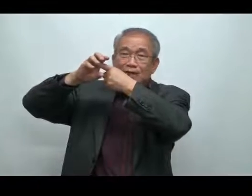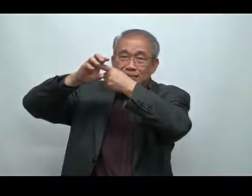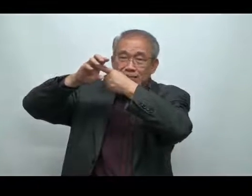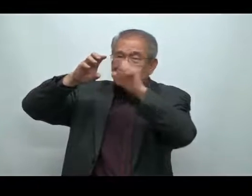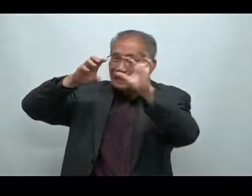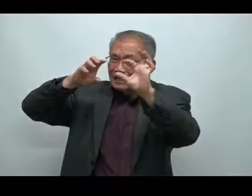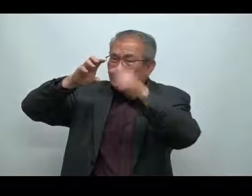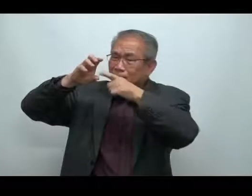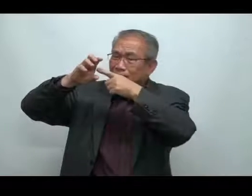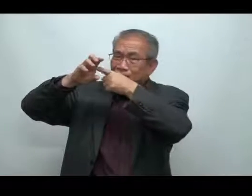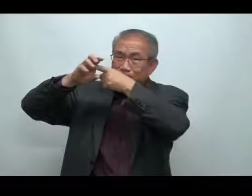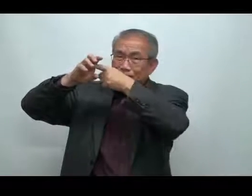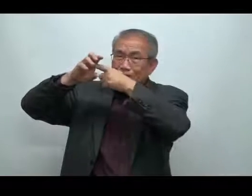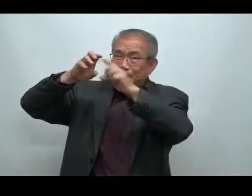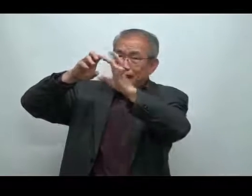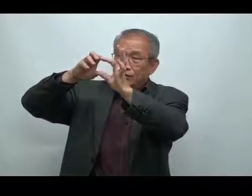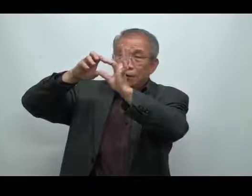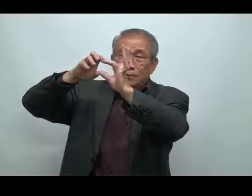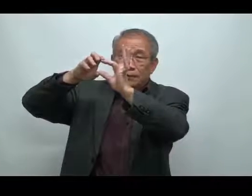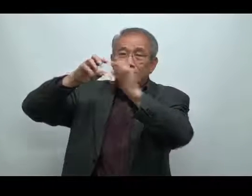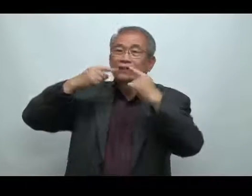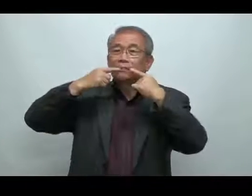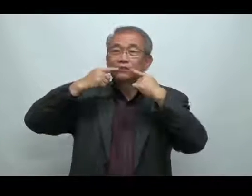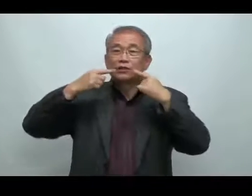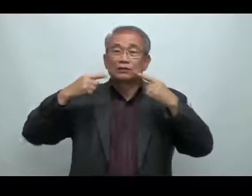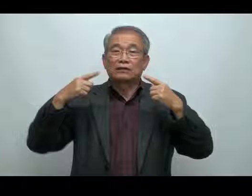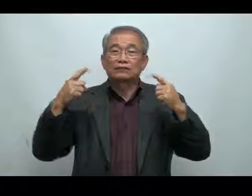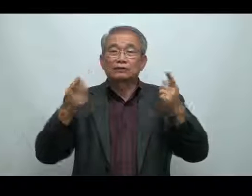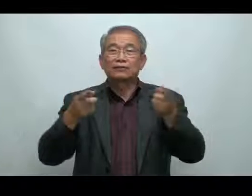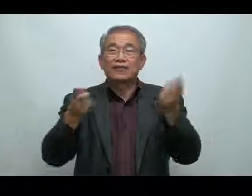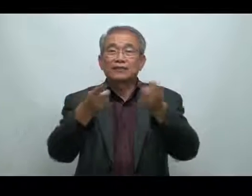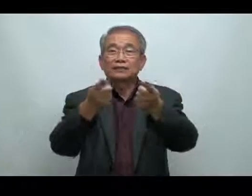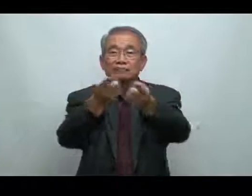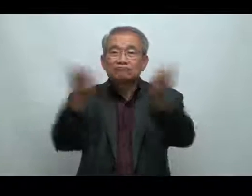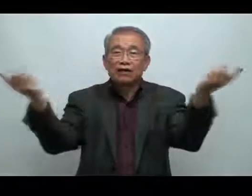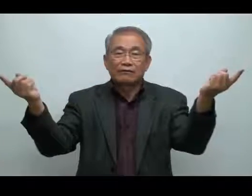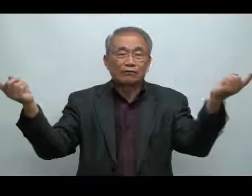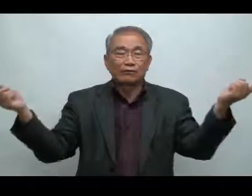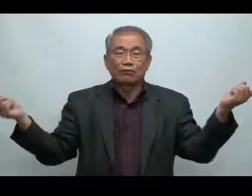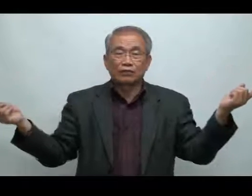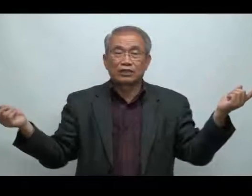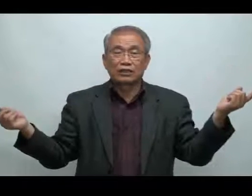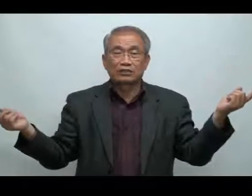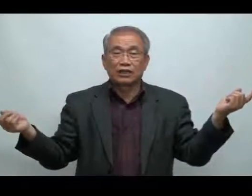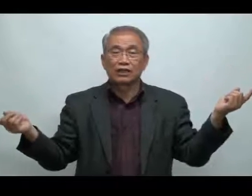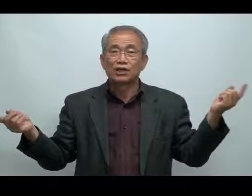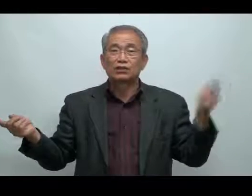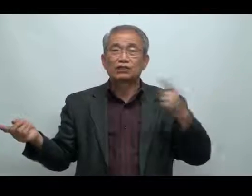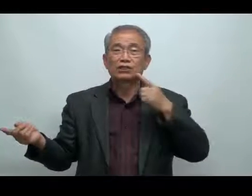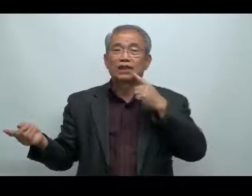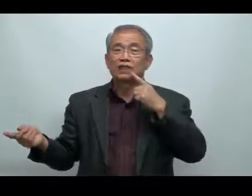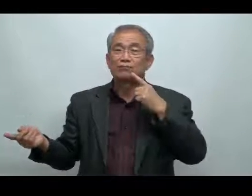bit slightly bigger than the opening, the lips. So therefore, when you sing, when you watch singers sing, you see their lips